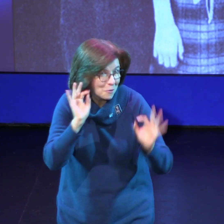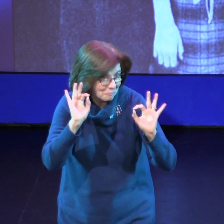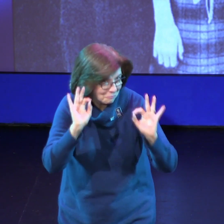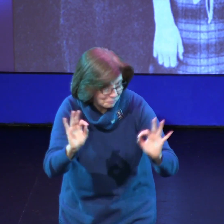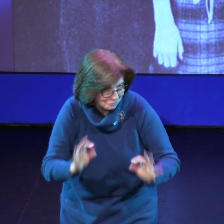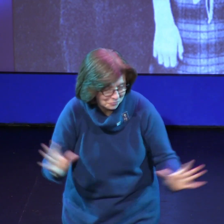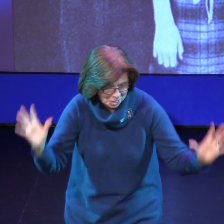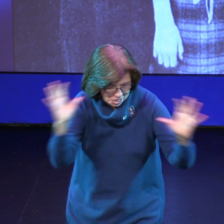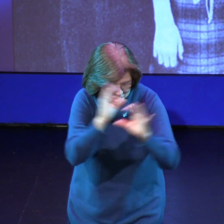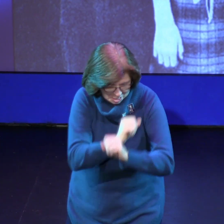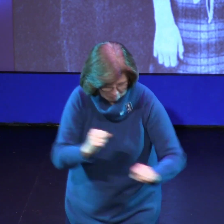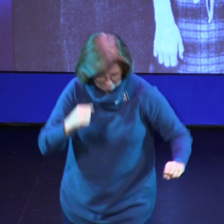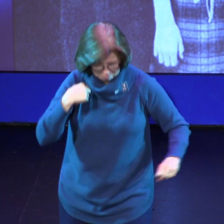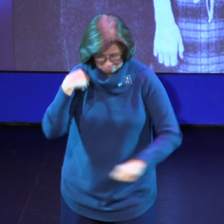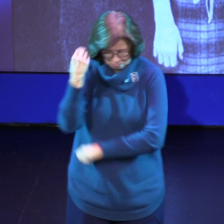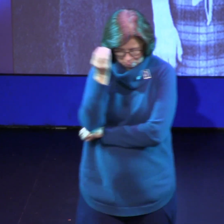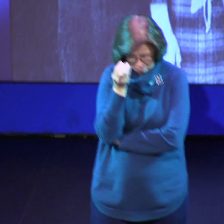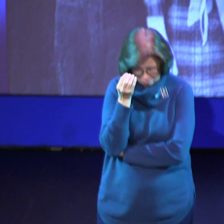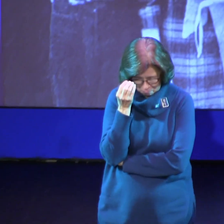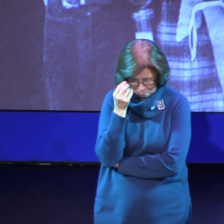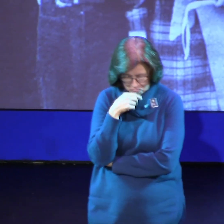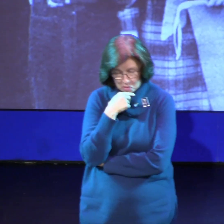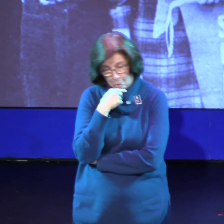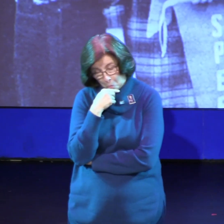way, and no one in the front seat heard them. It worked.